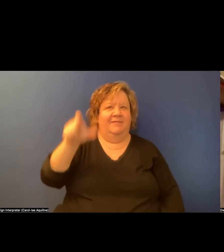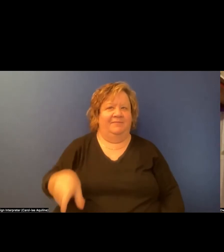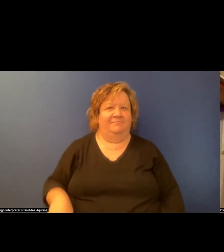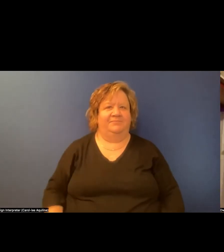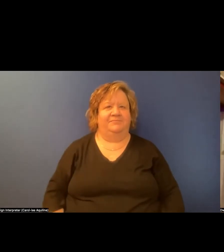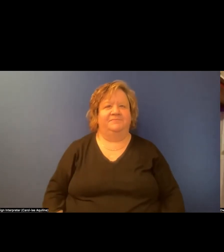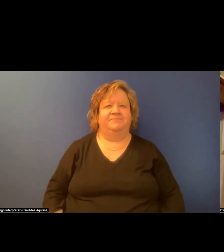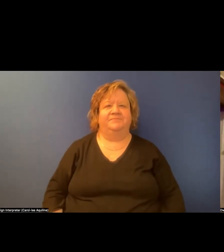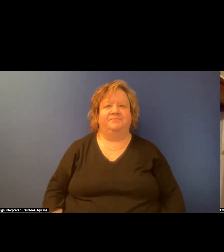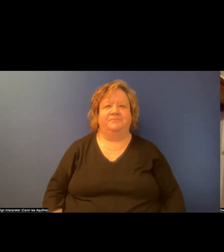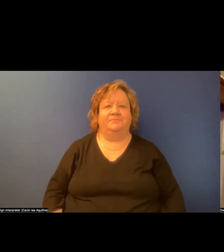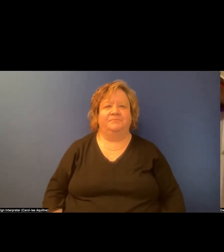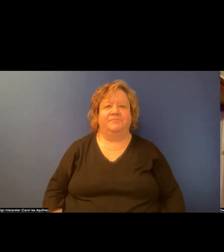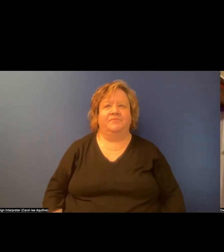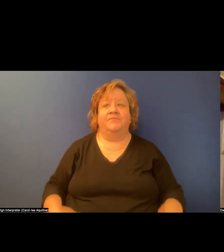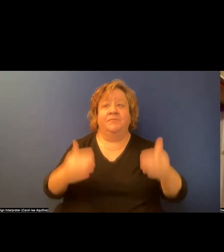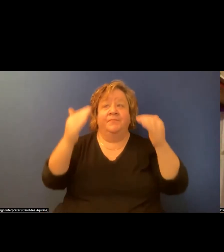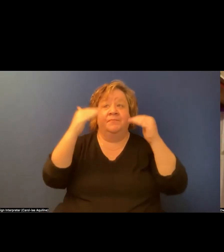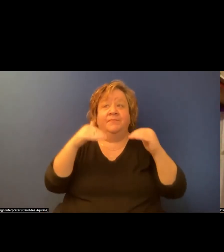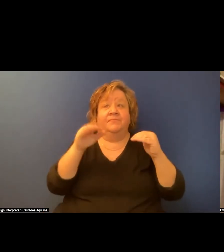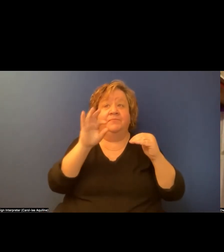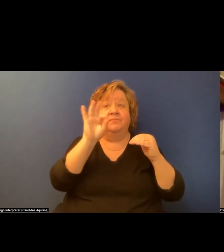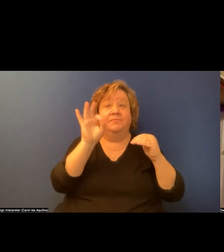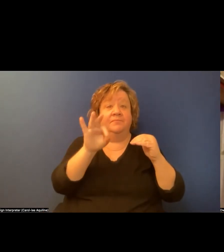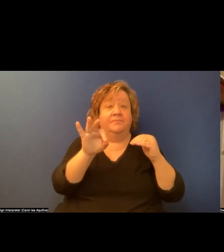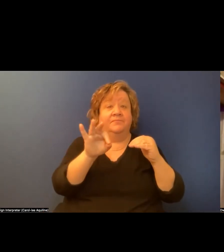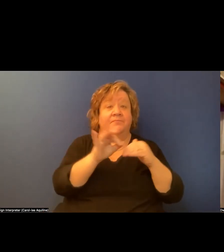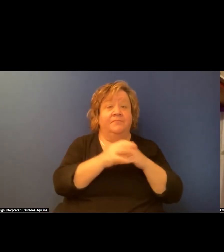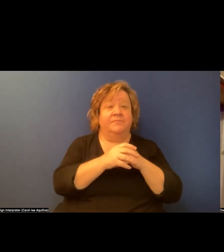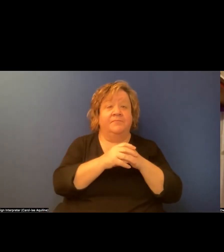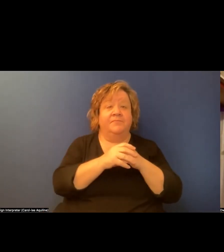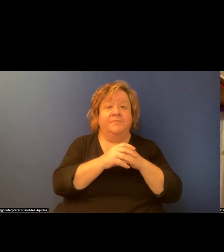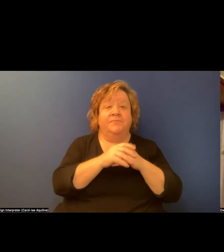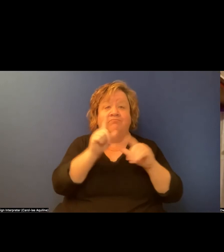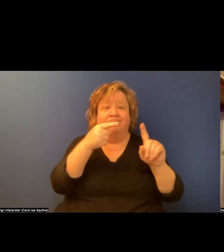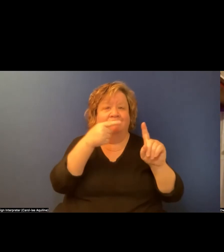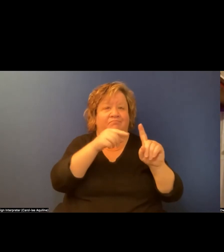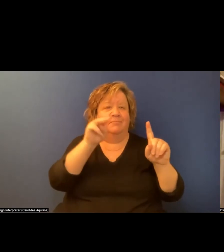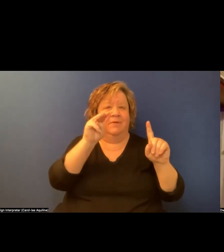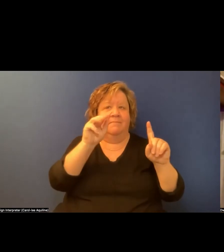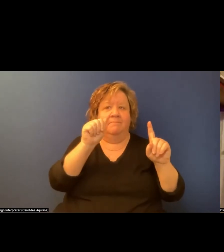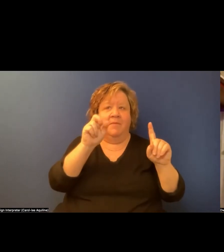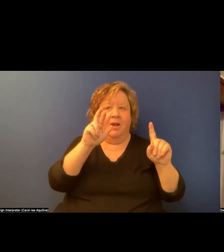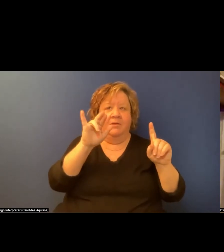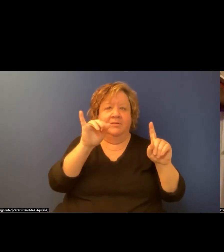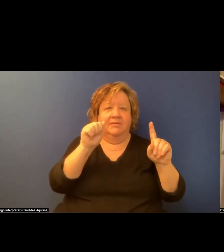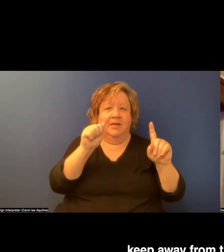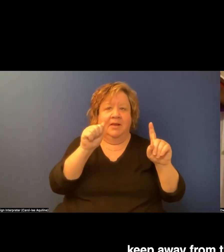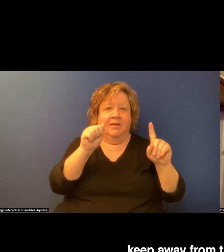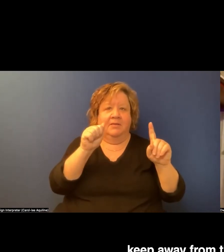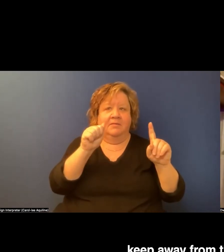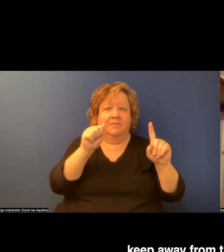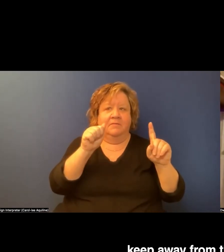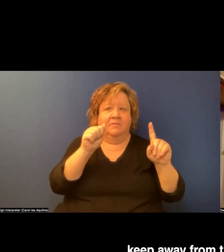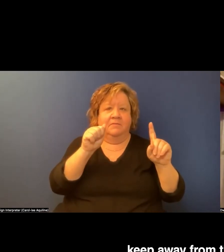To this question, it goes to Pratima and Maria. In some section of society, people with disability are